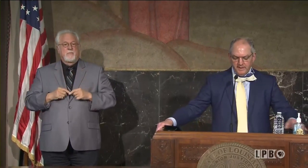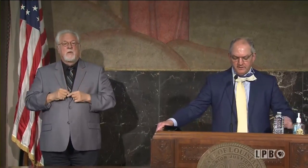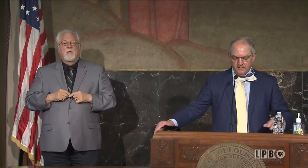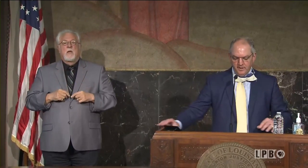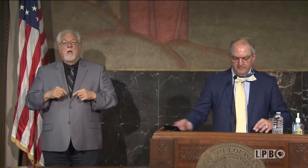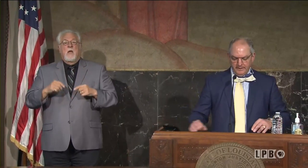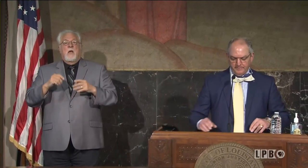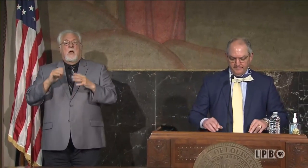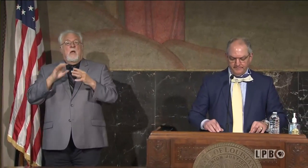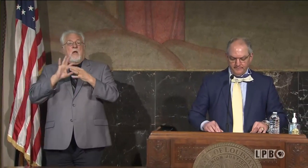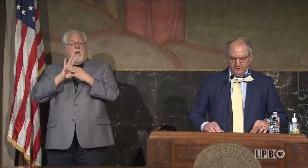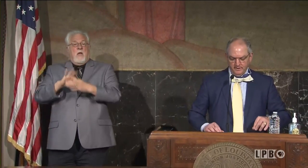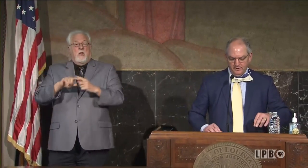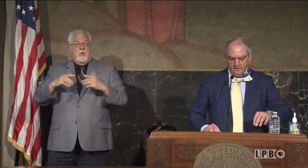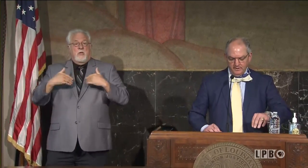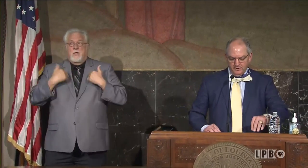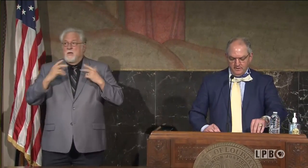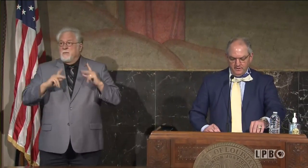With respect to young people,